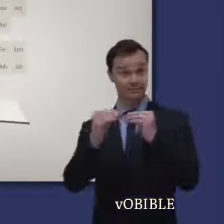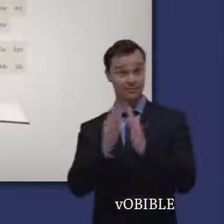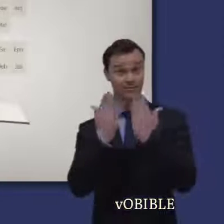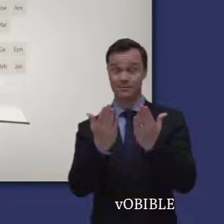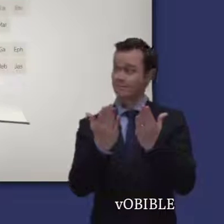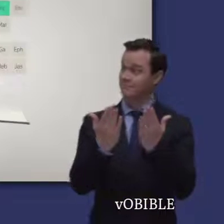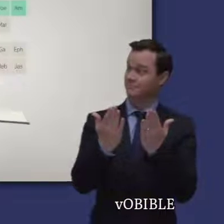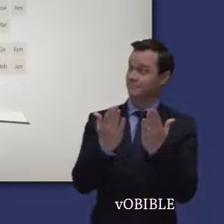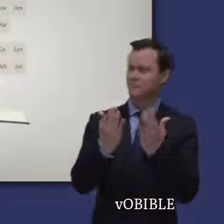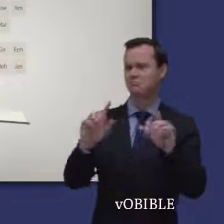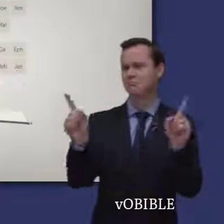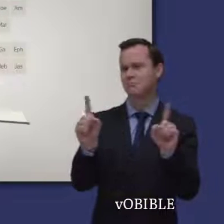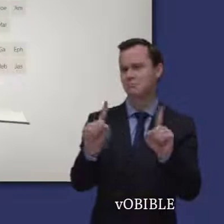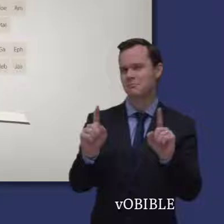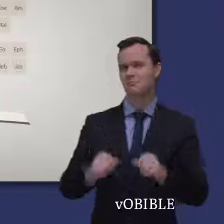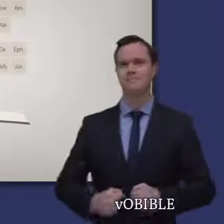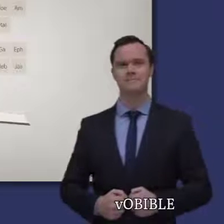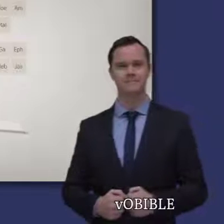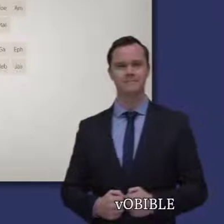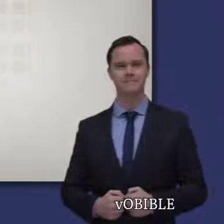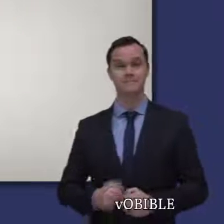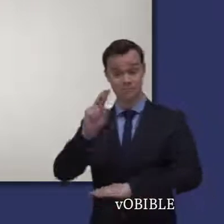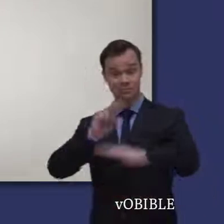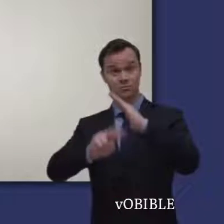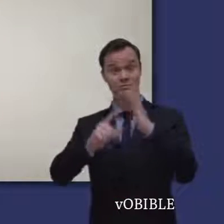An Introduction to the Book of Jonah.